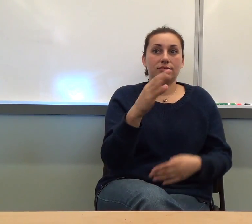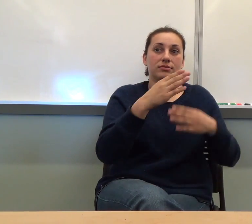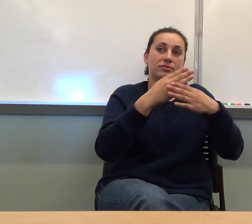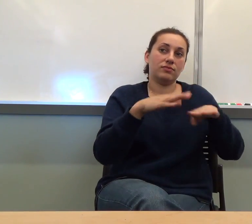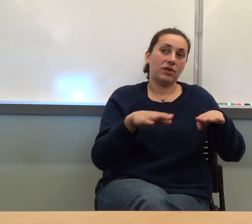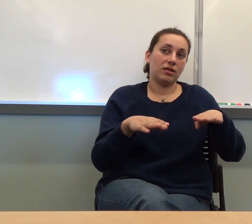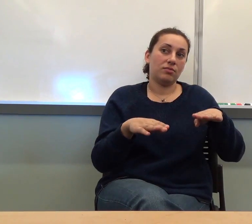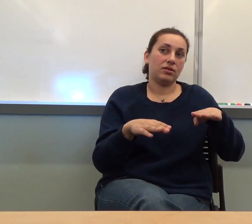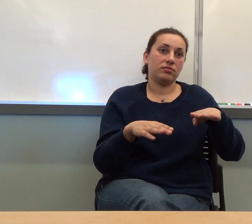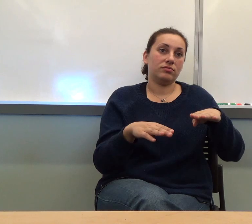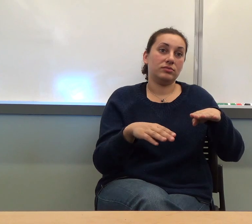by 64.